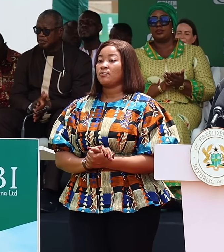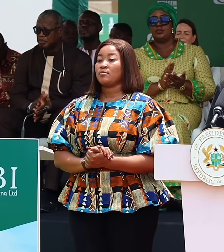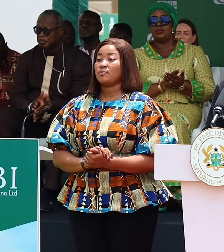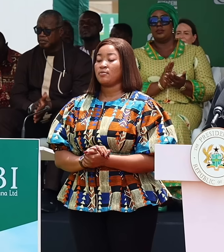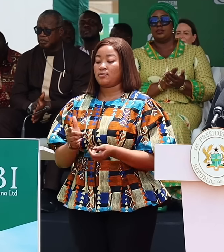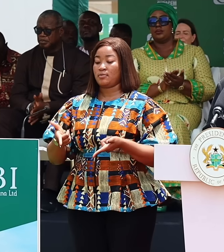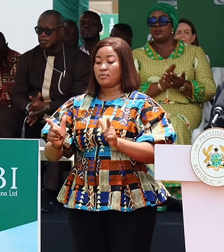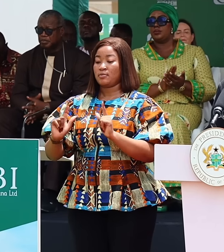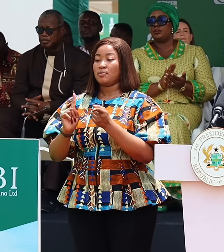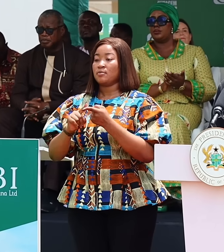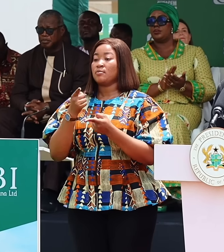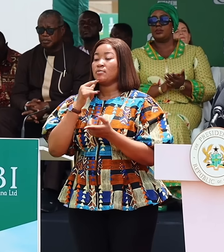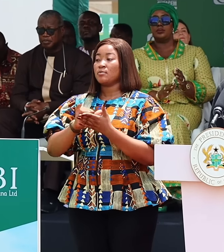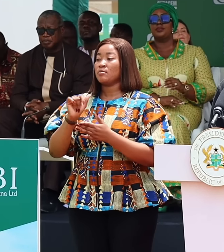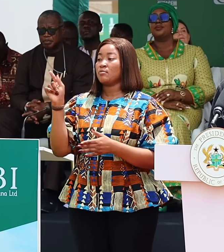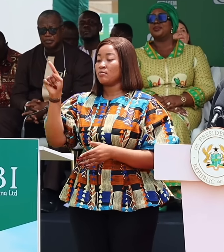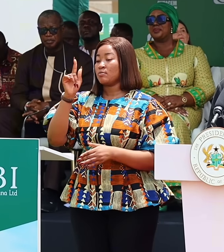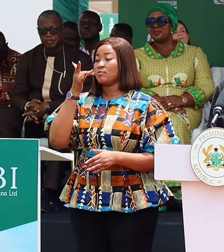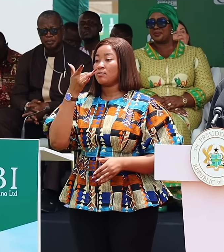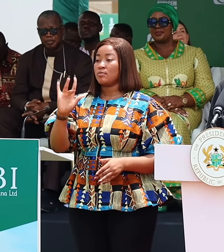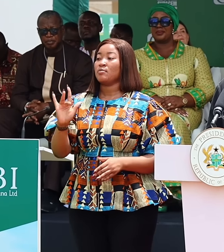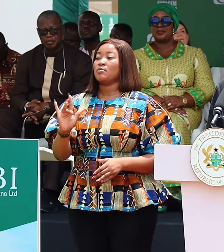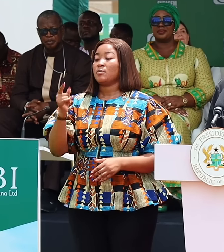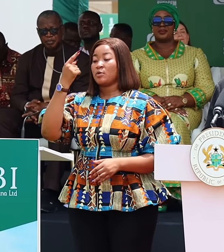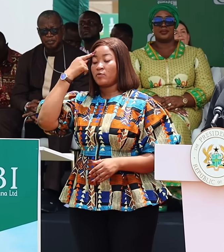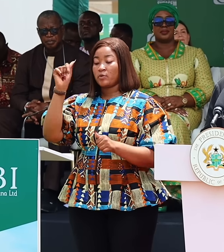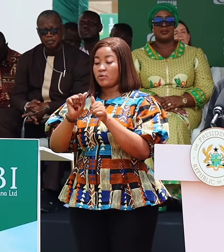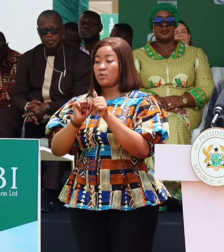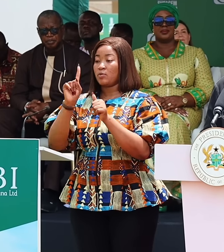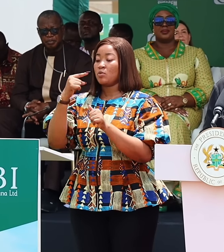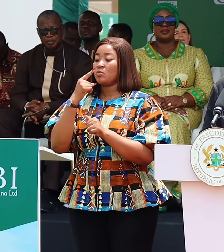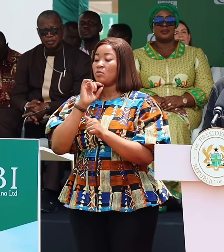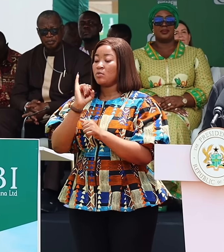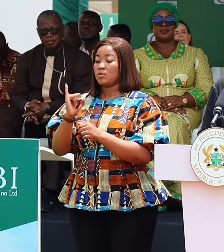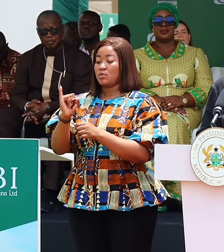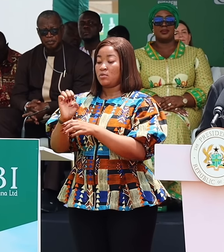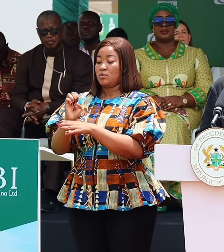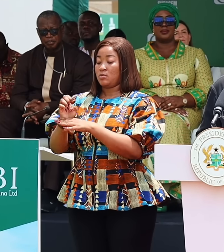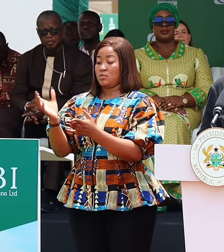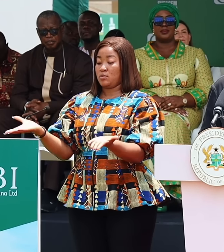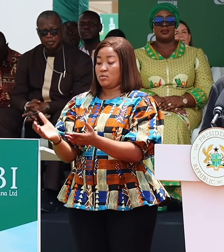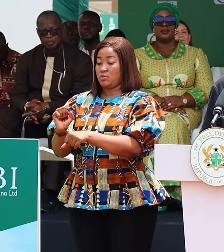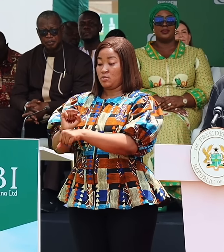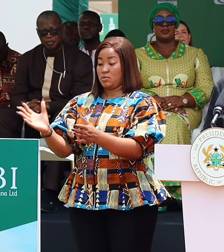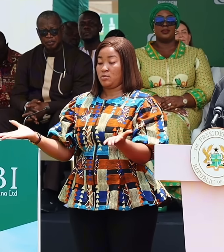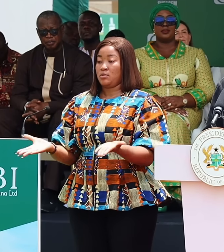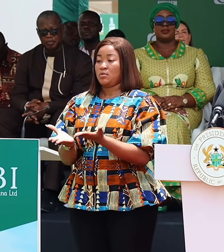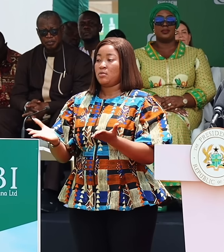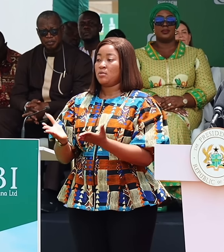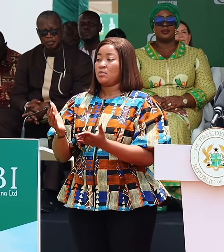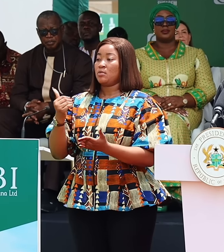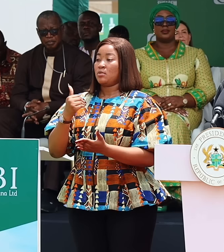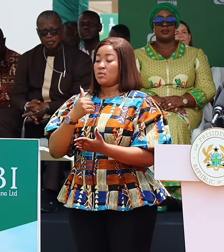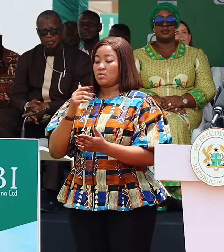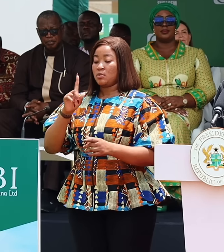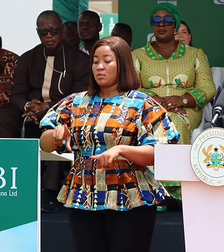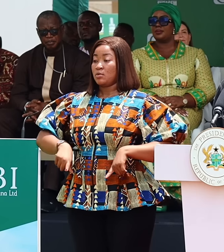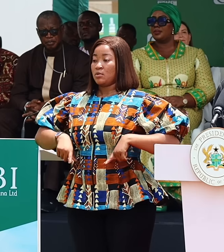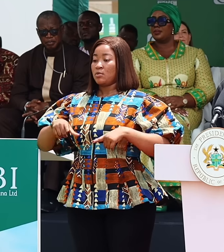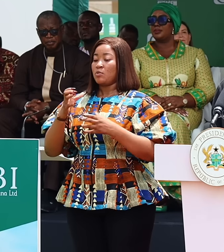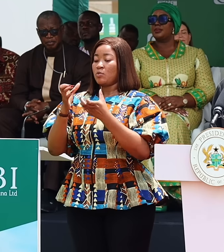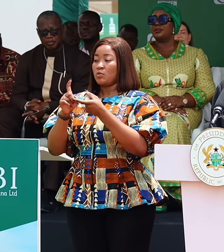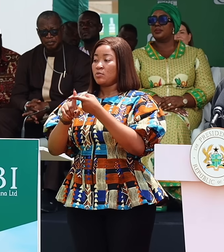And let me say, you are the lucky ones. For every one of you who has been employed in this factory, there are 10 who would have loved to be in